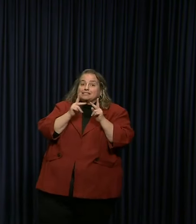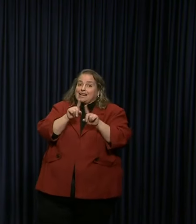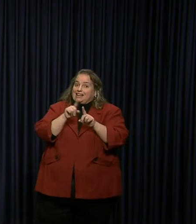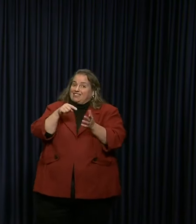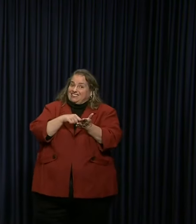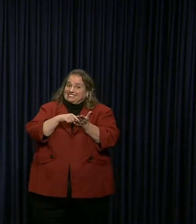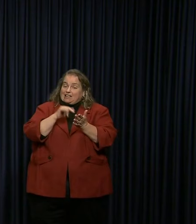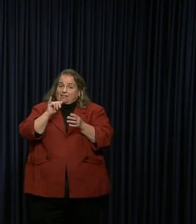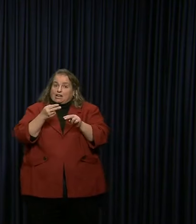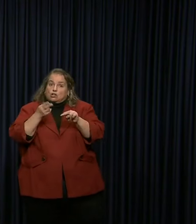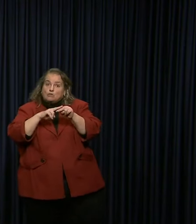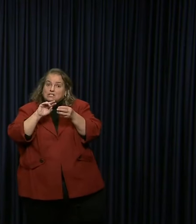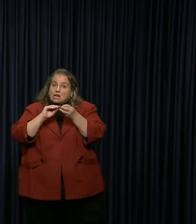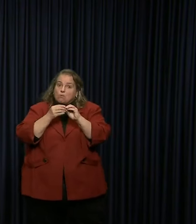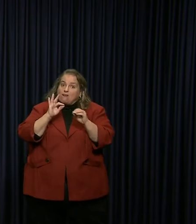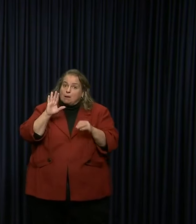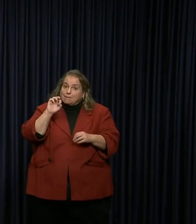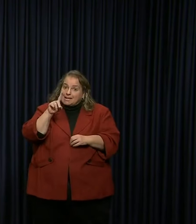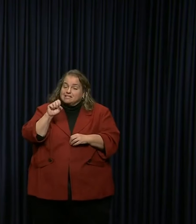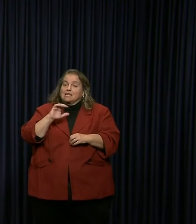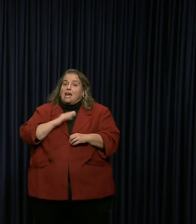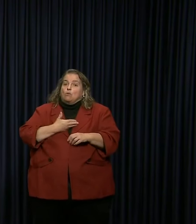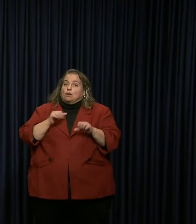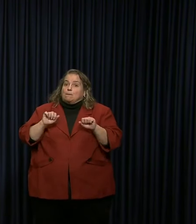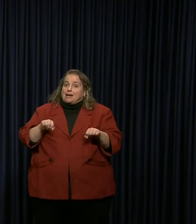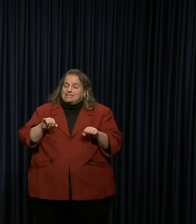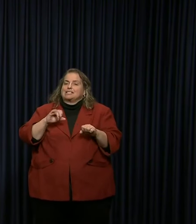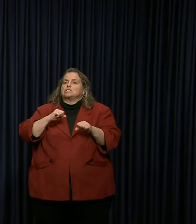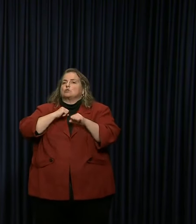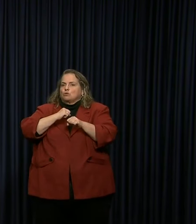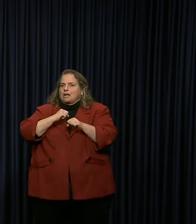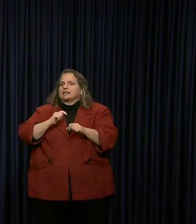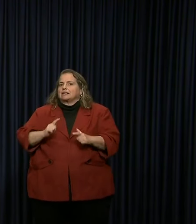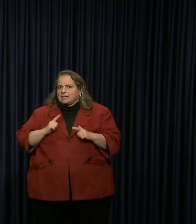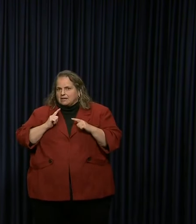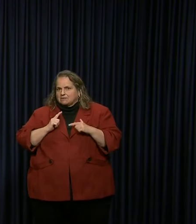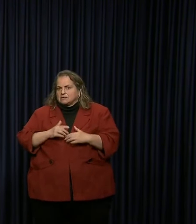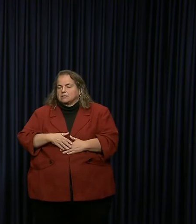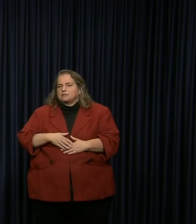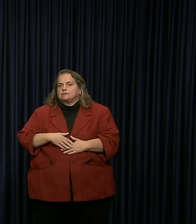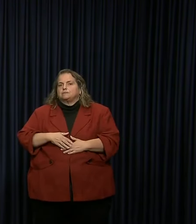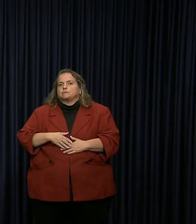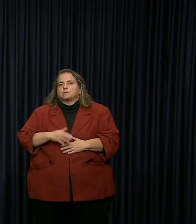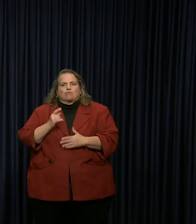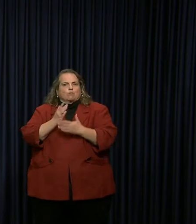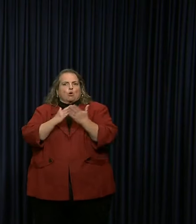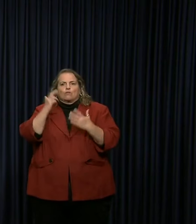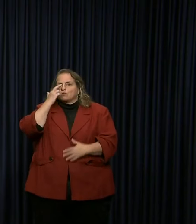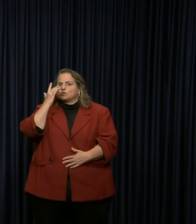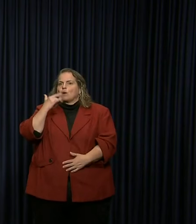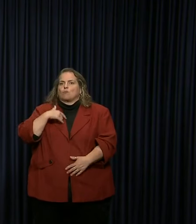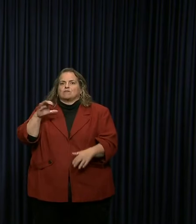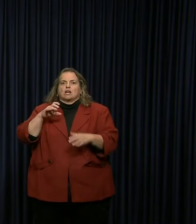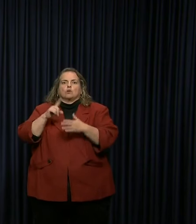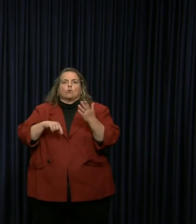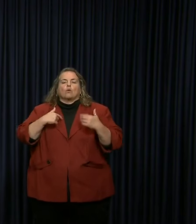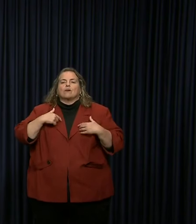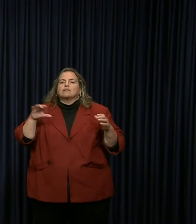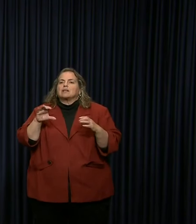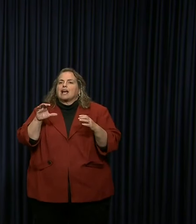that is increasing our number of beds and our capacity is protecting lives. It's part of the reason that we've done what we've